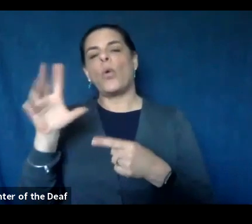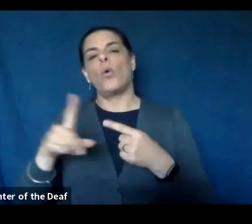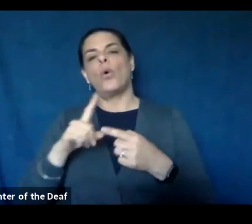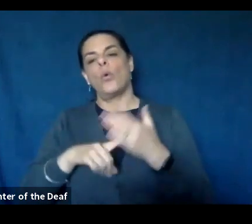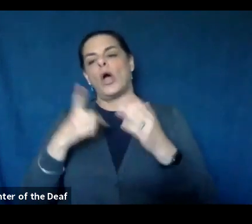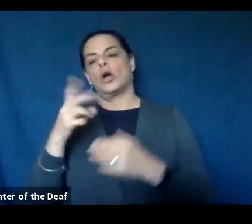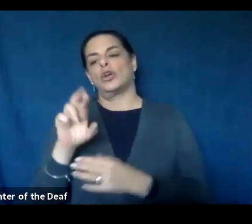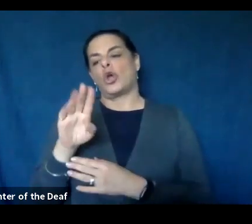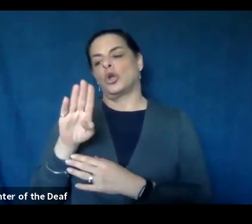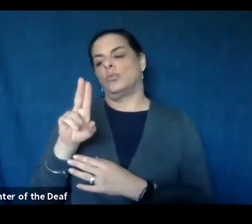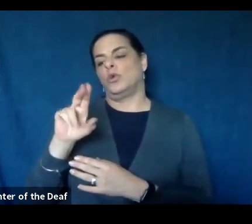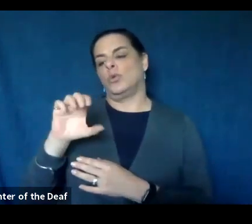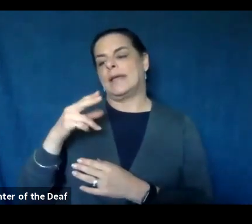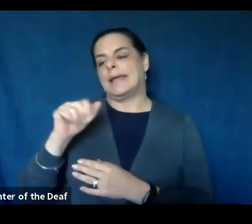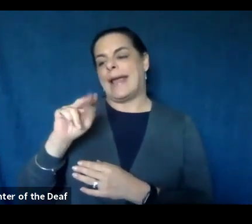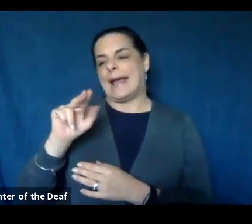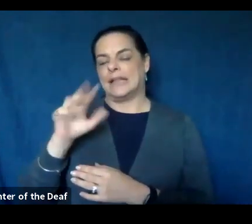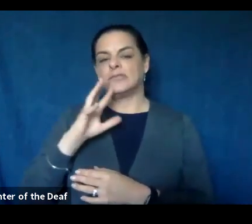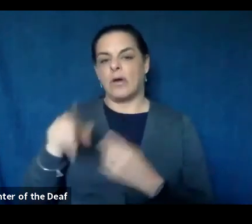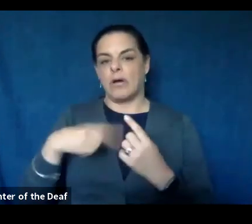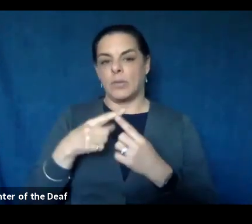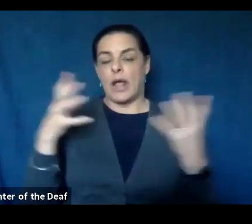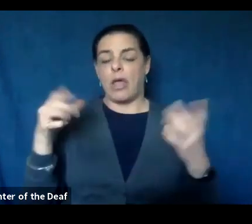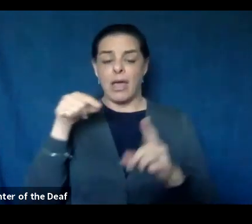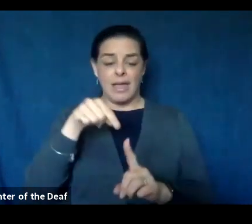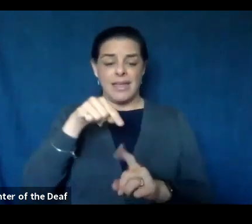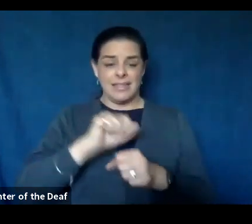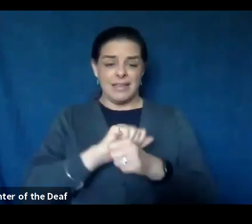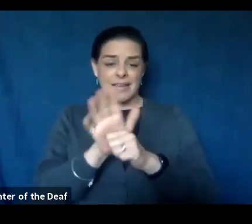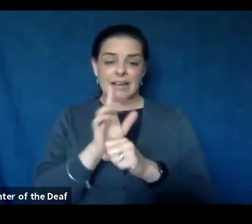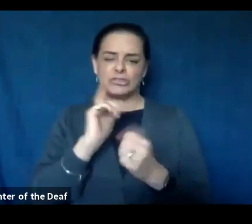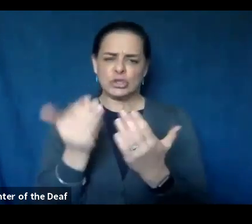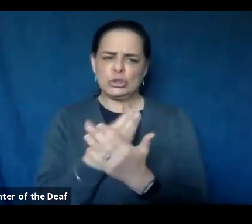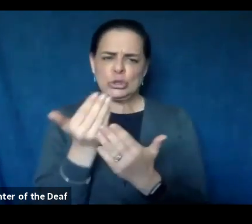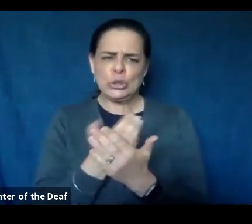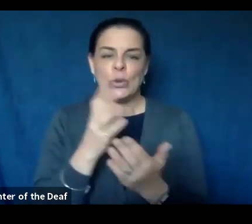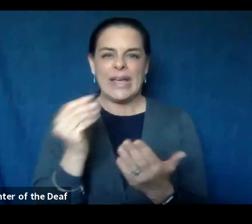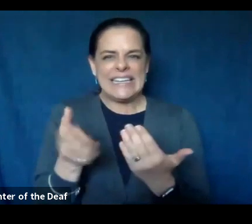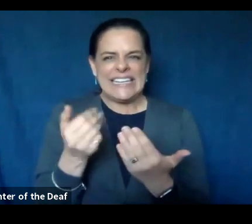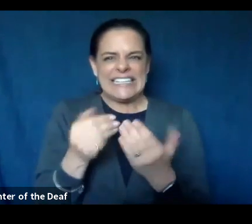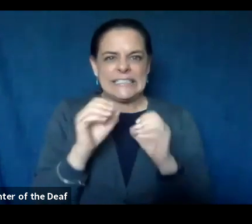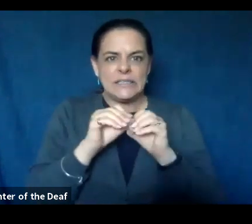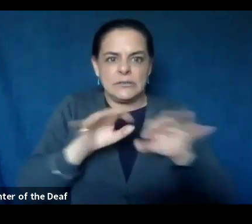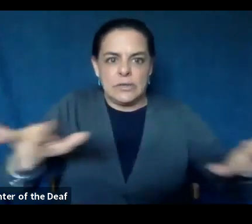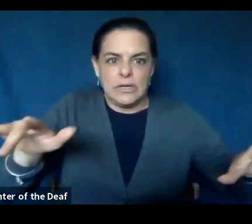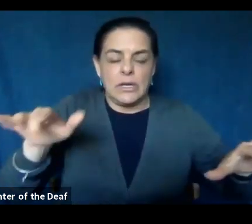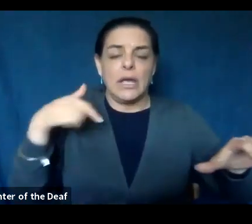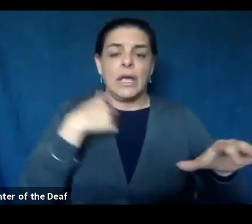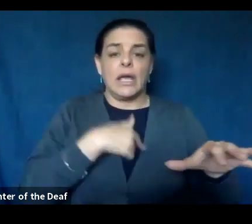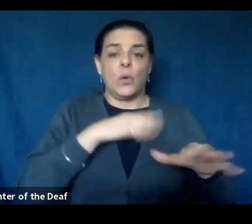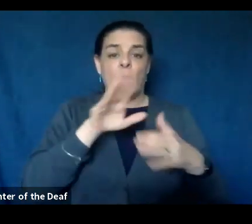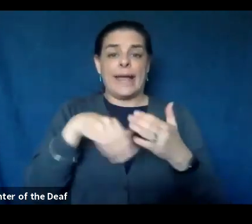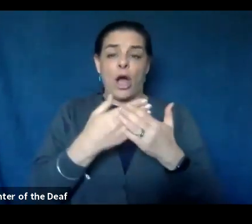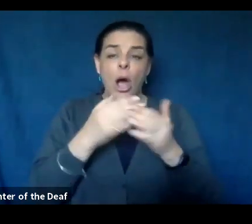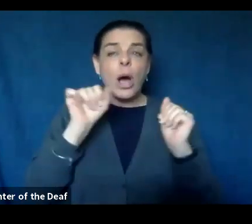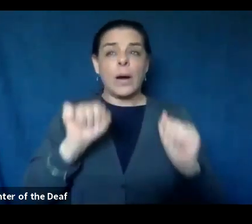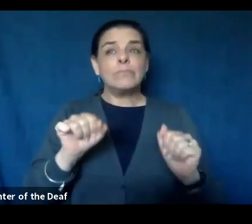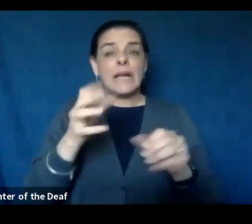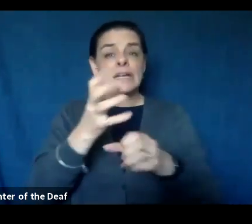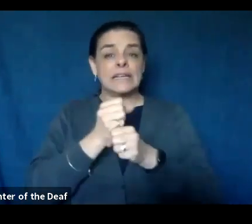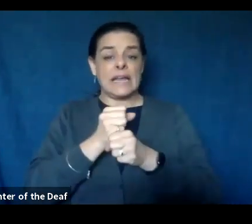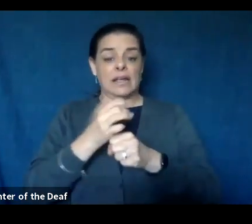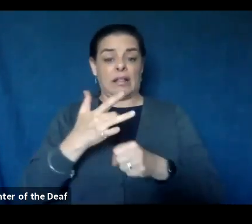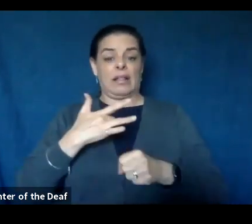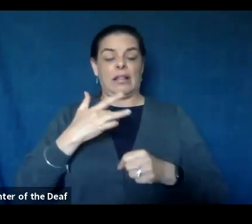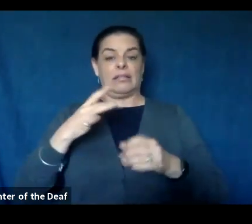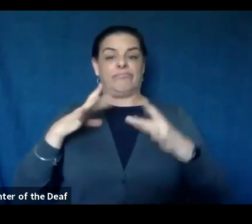a lot, that this is a new infection, and it's really contagious, and we're all susceptible to it. And that's what makes it different from all of the other